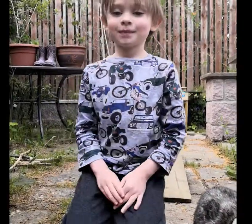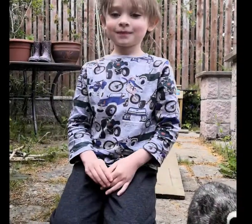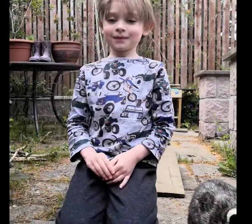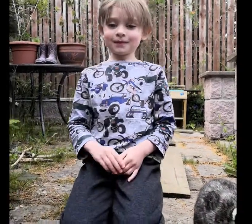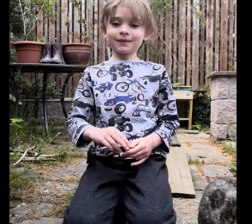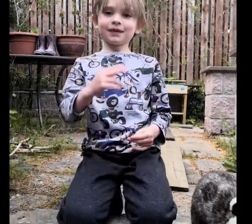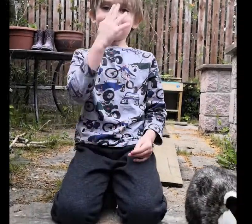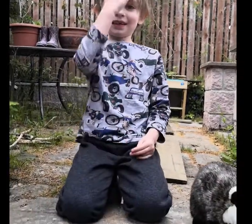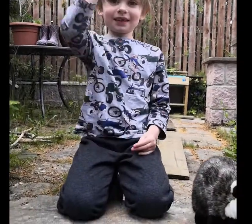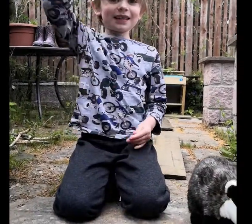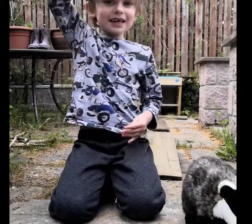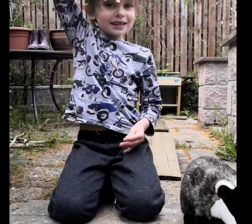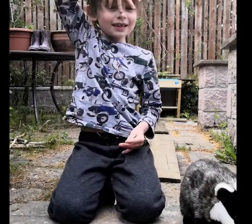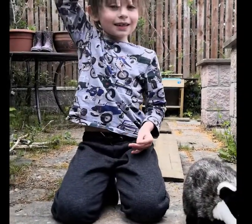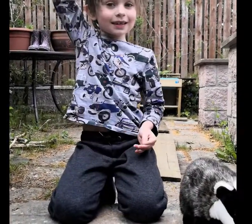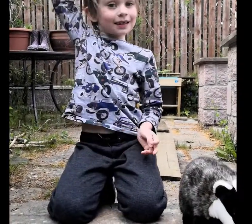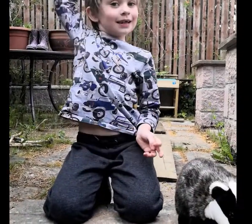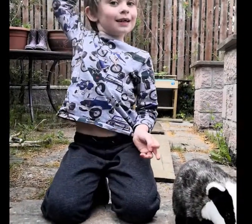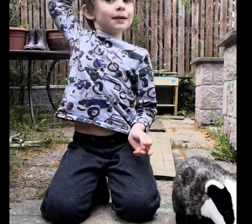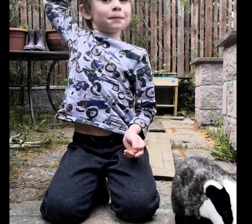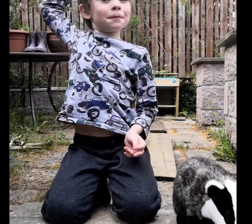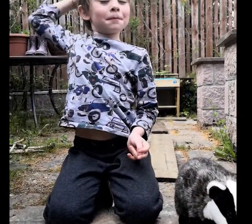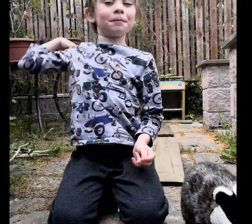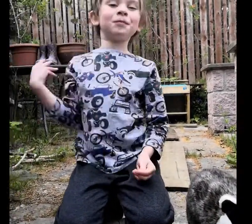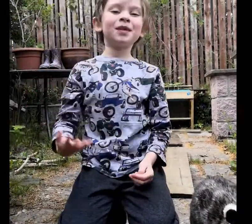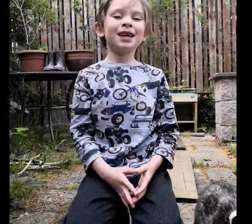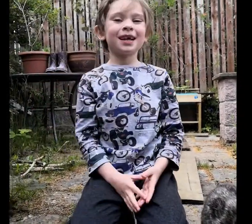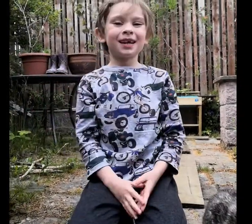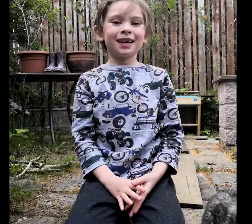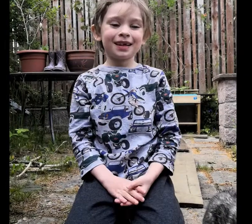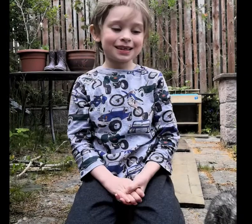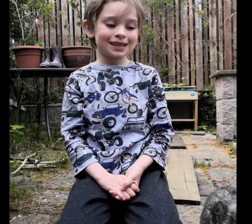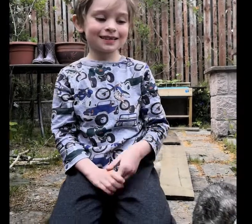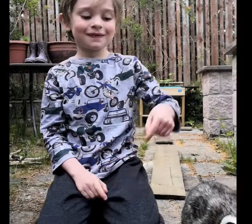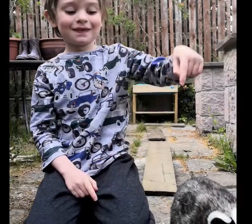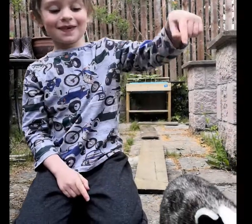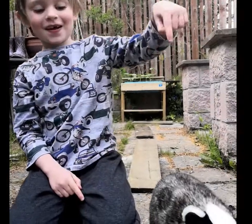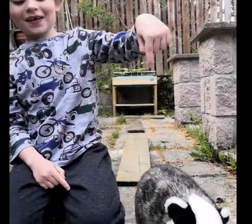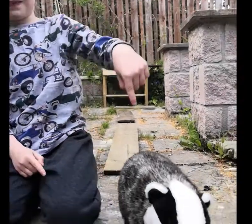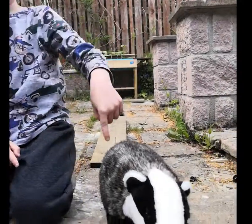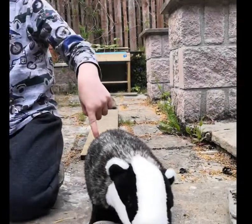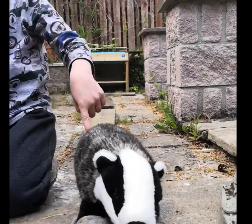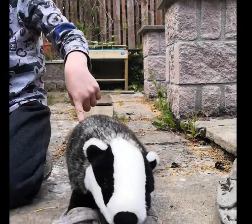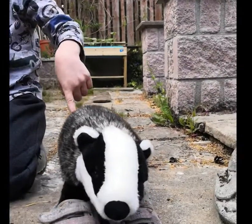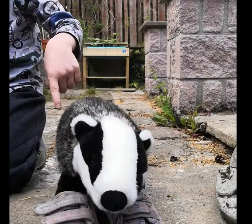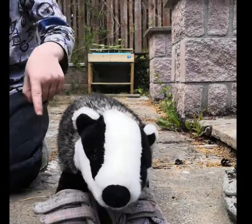badger? It's this. And where's the badger? Right next to